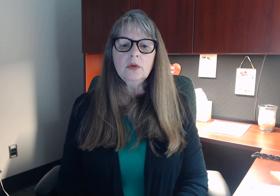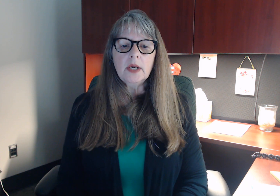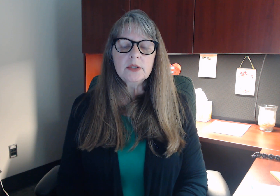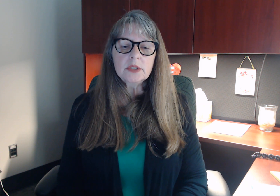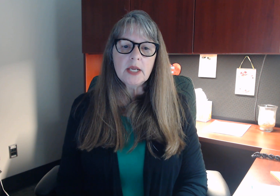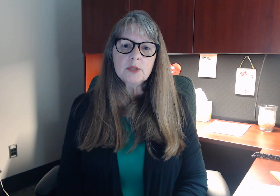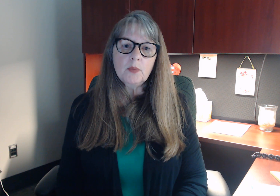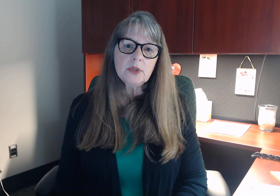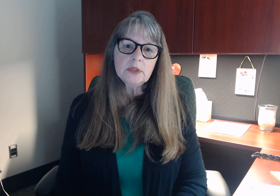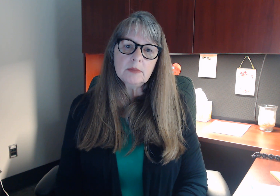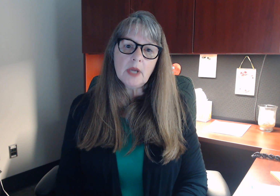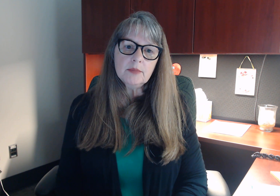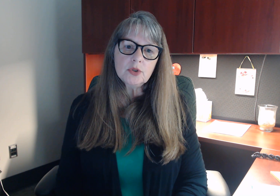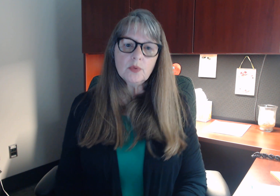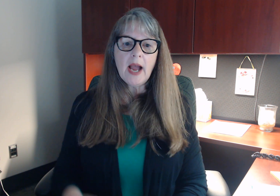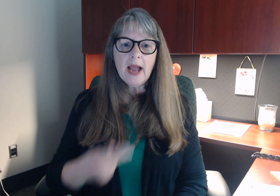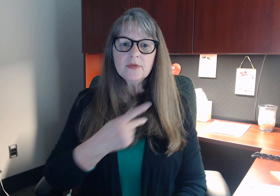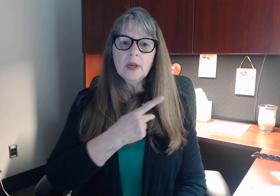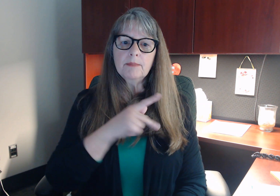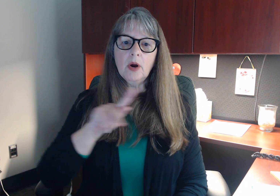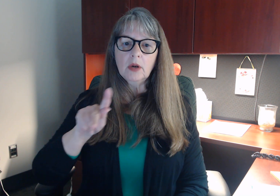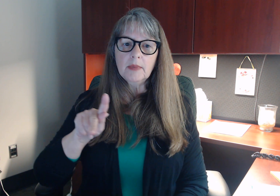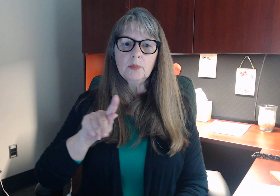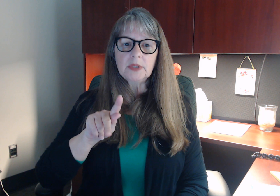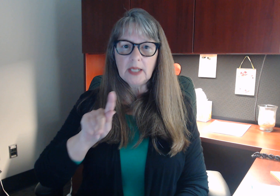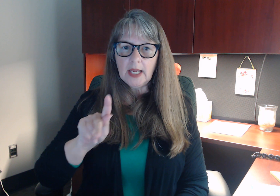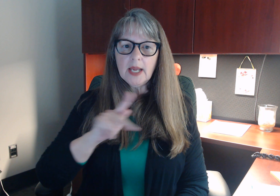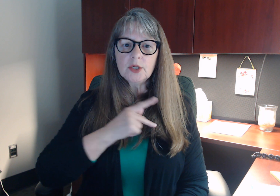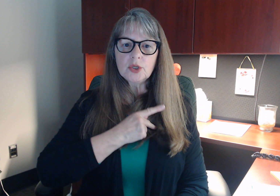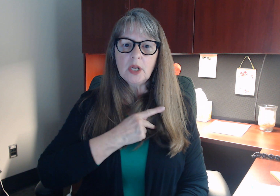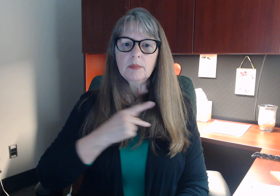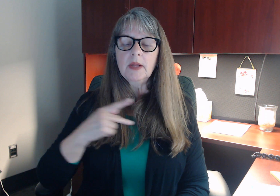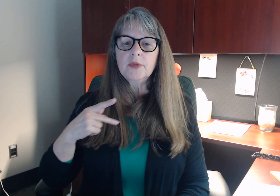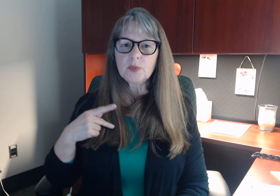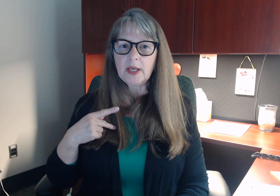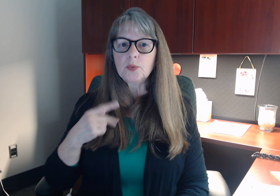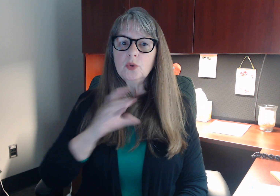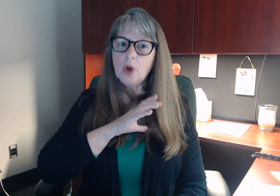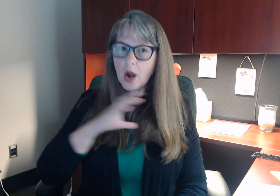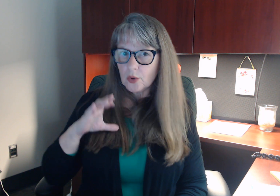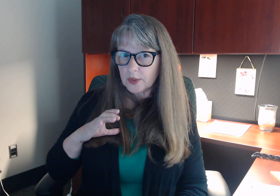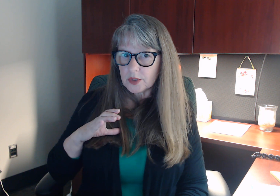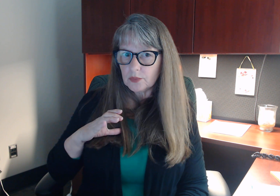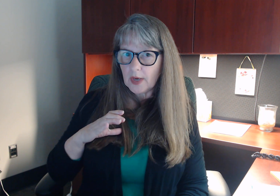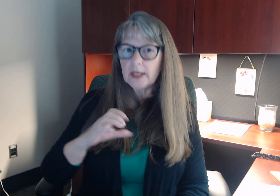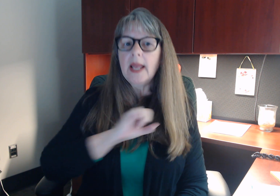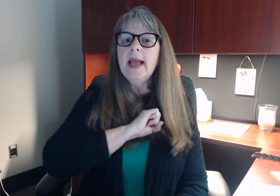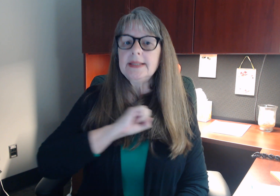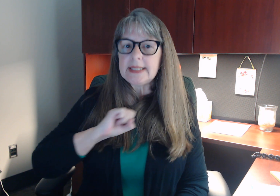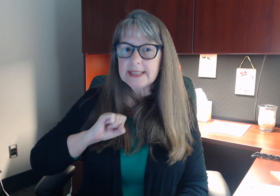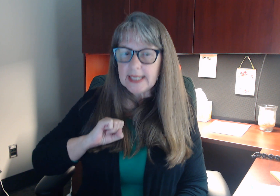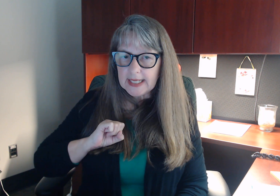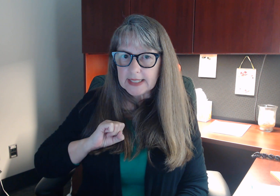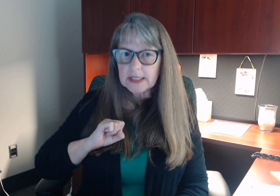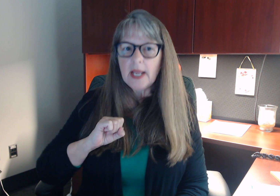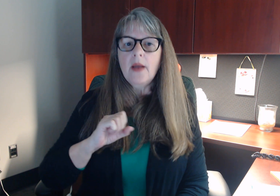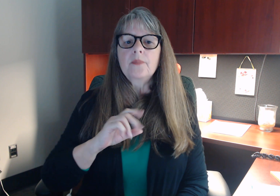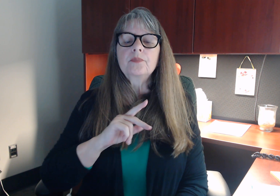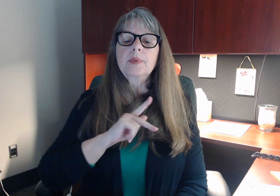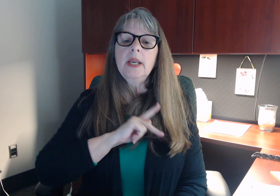United States, but we sometimes do. I've done parliament with a K hand shape this way because we do Congress, right? And Senate. And I'll